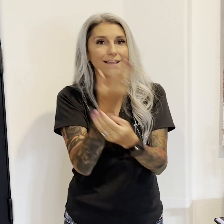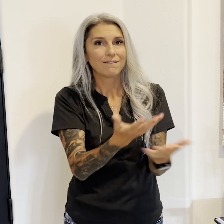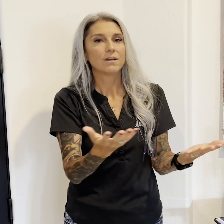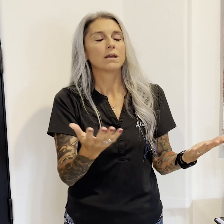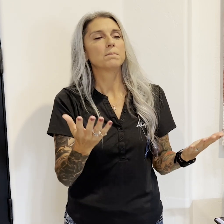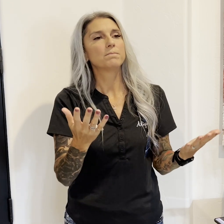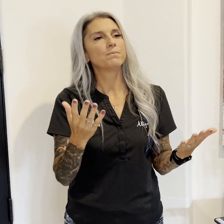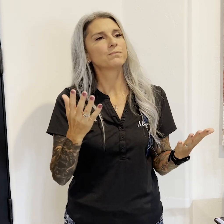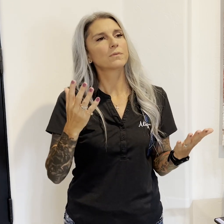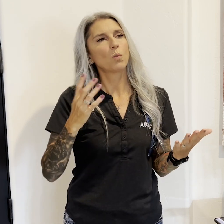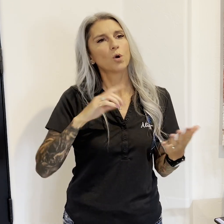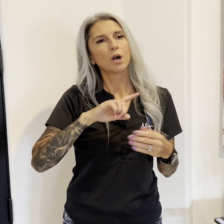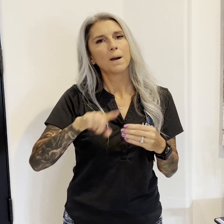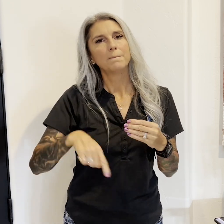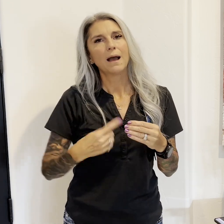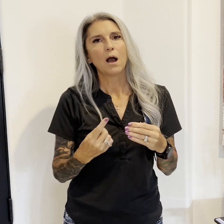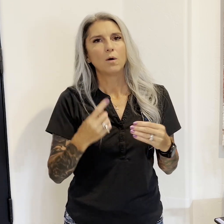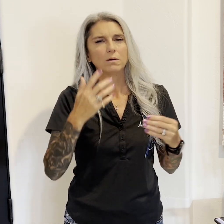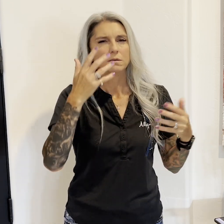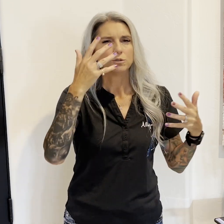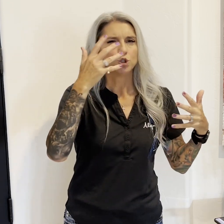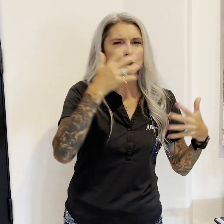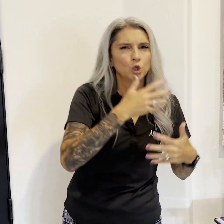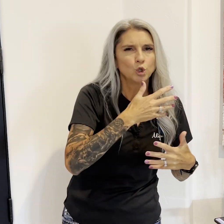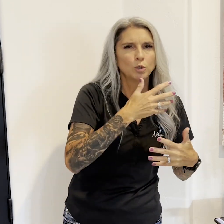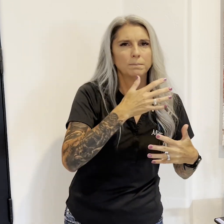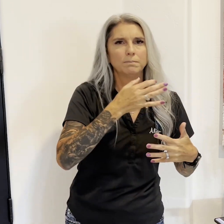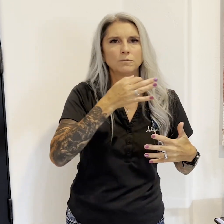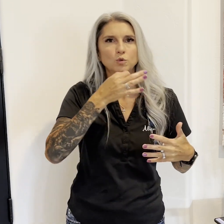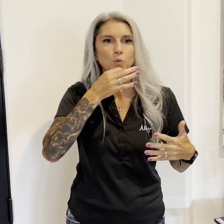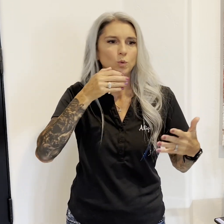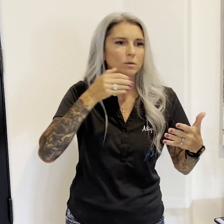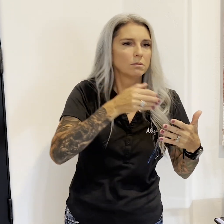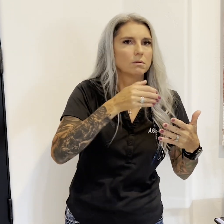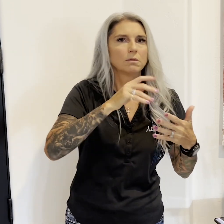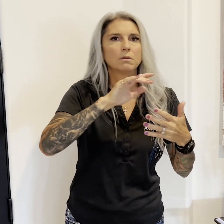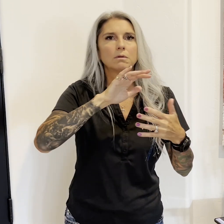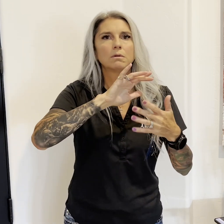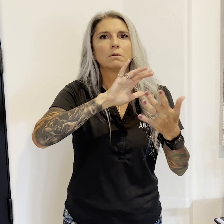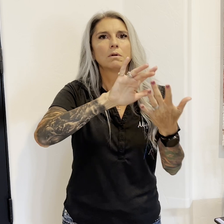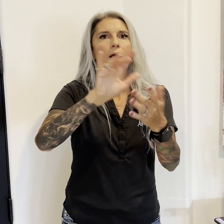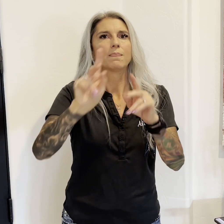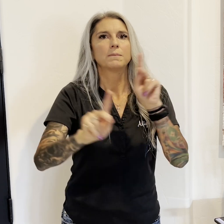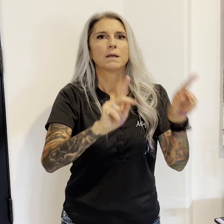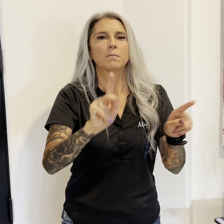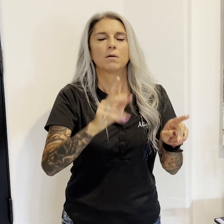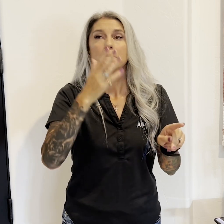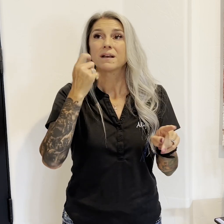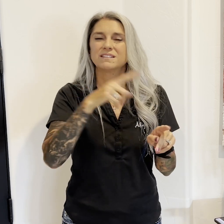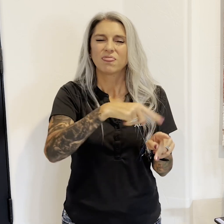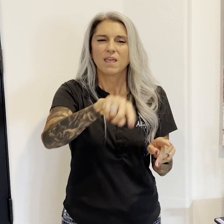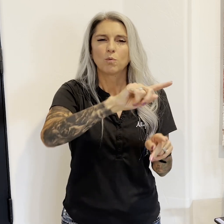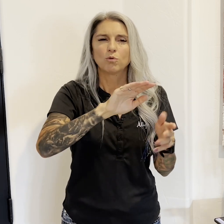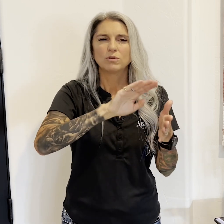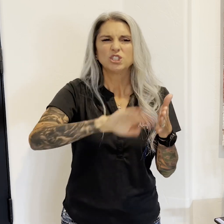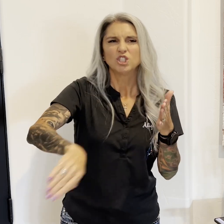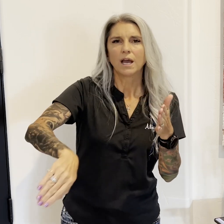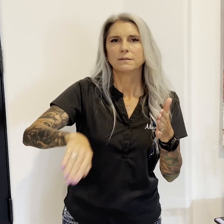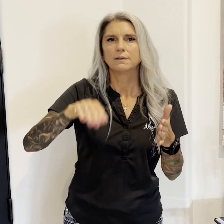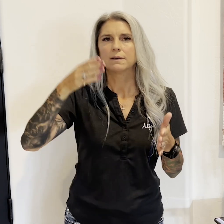gave him were all about the pending doom that was coming upon the people because of their rejection of God and